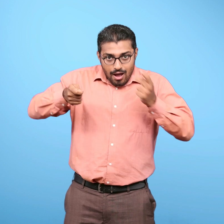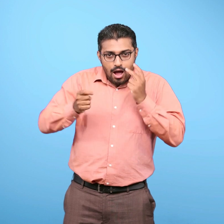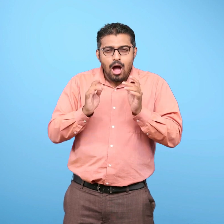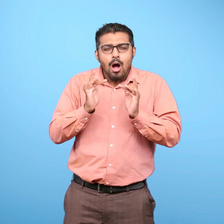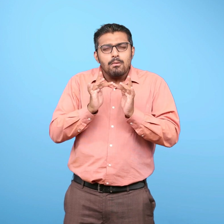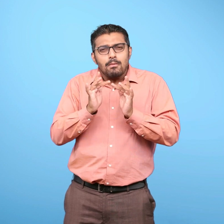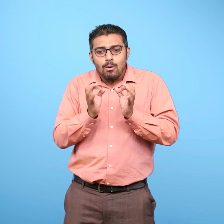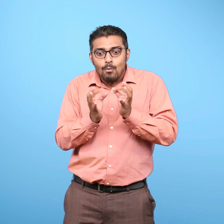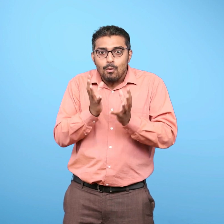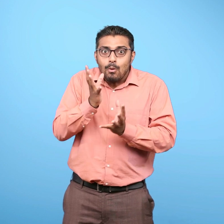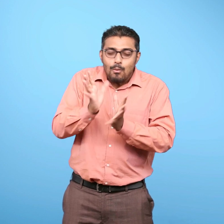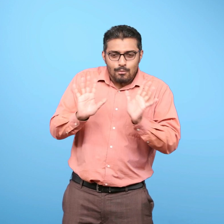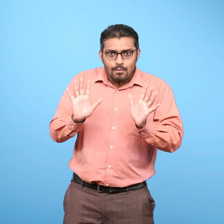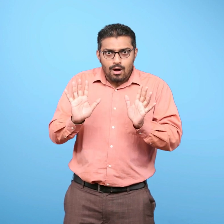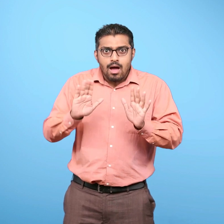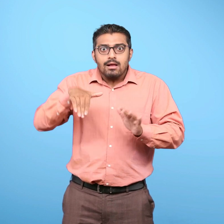Take care that it does not catch fire.